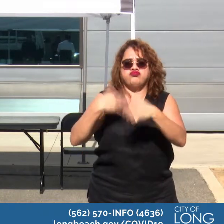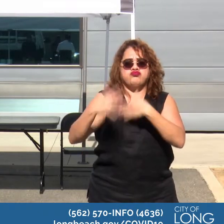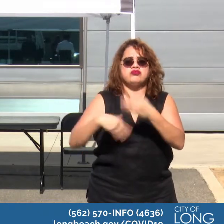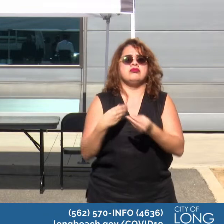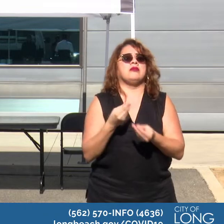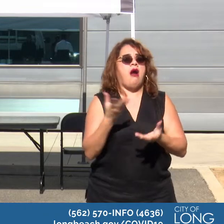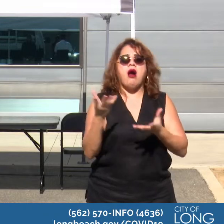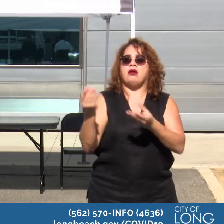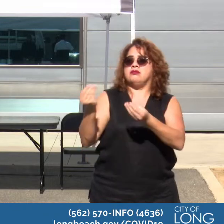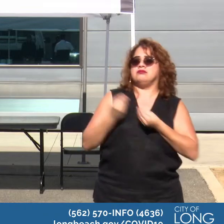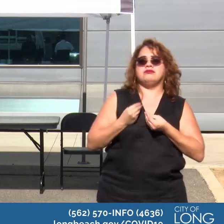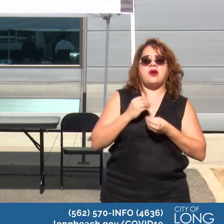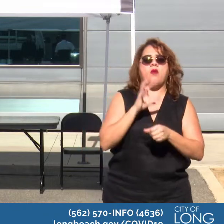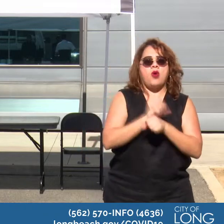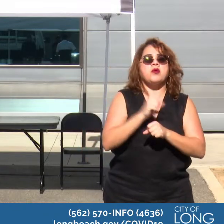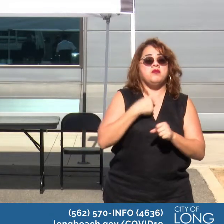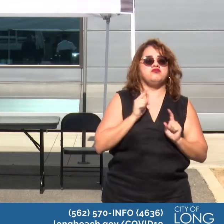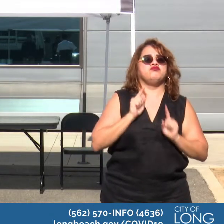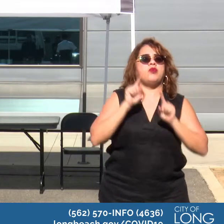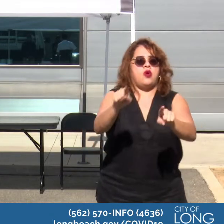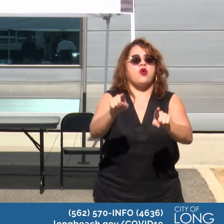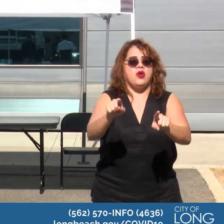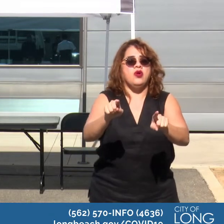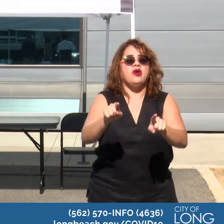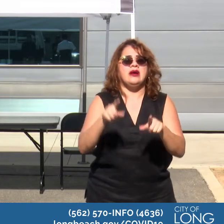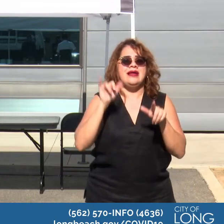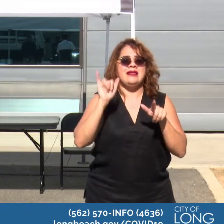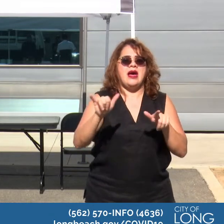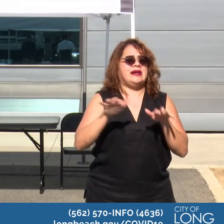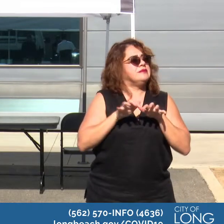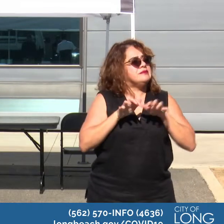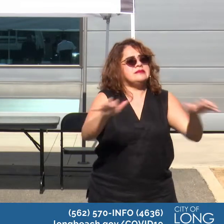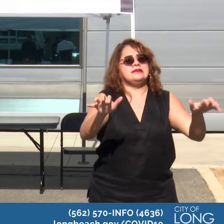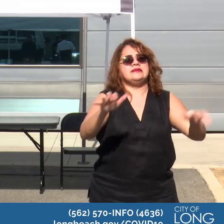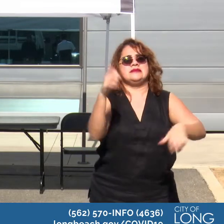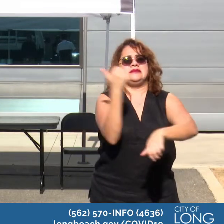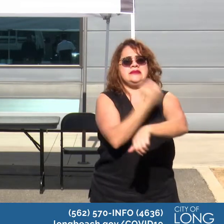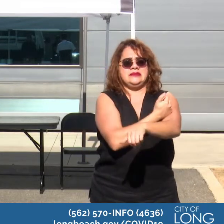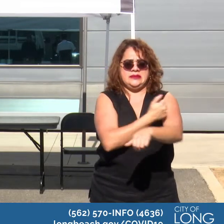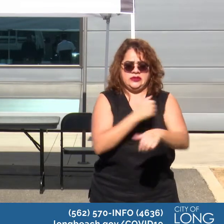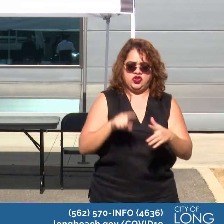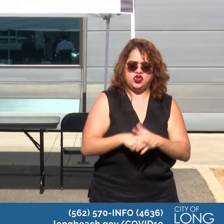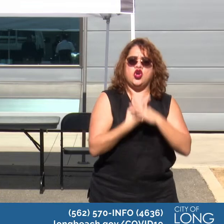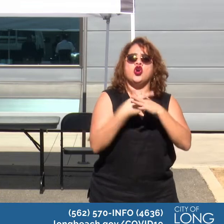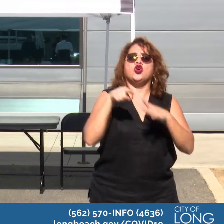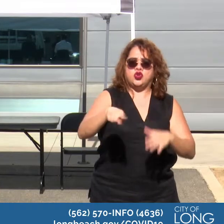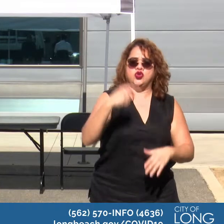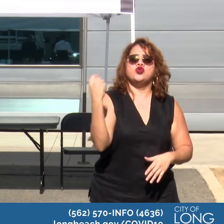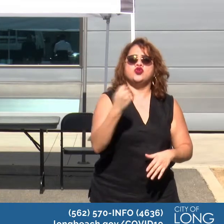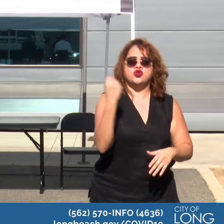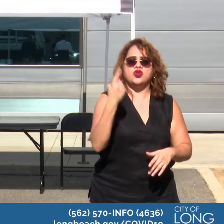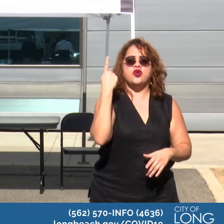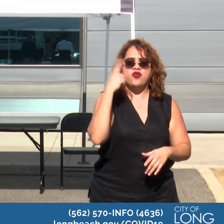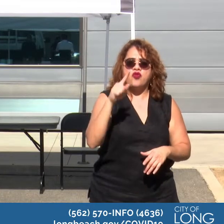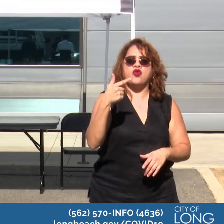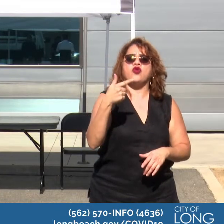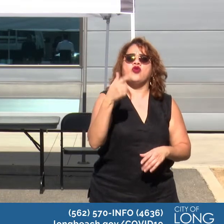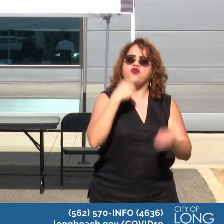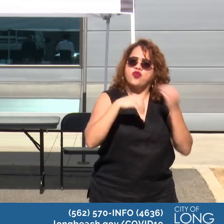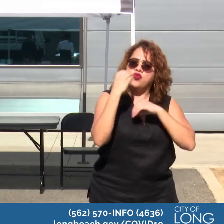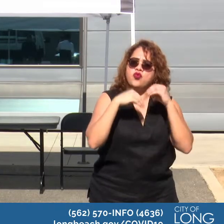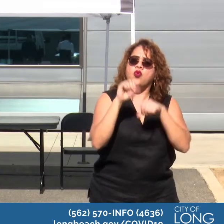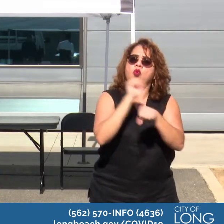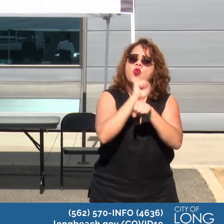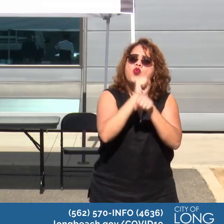we're going to start mass vaccinating every single day starting on Tuesday. And that includes all of our food workers, folks that